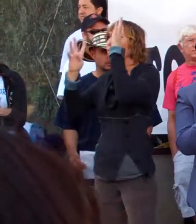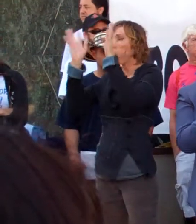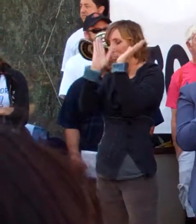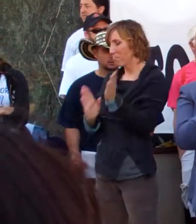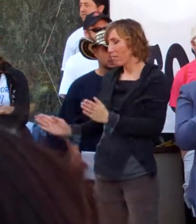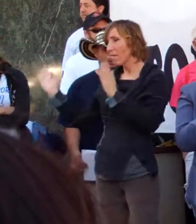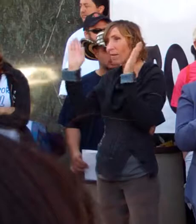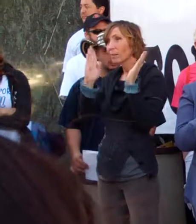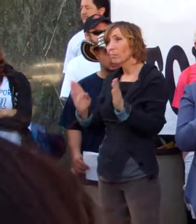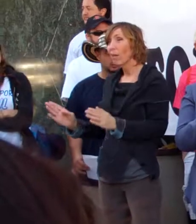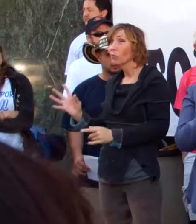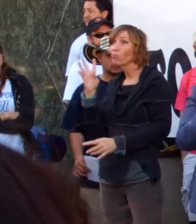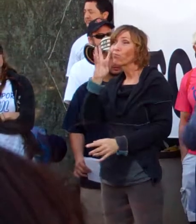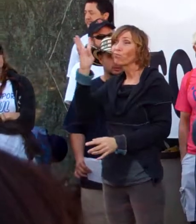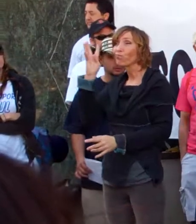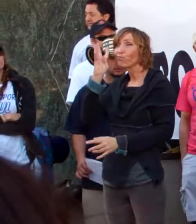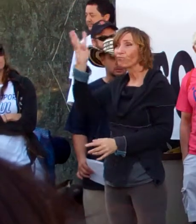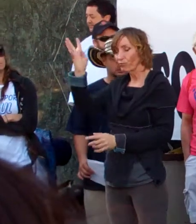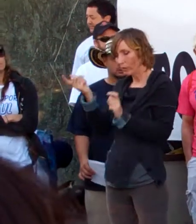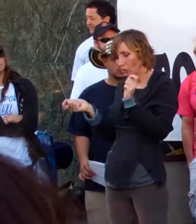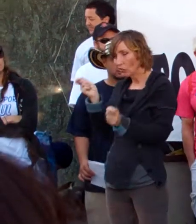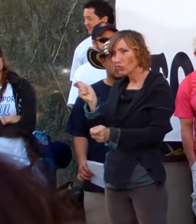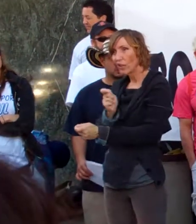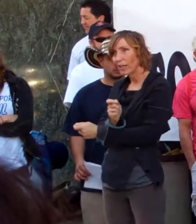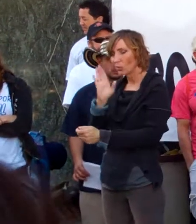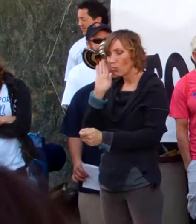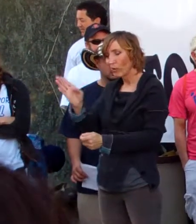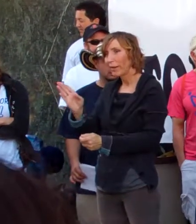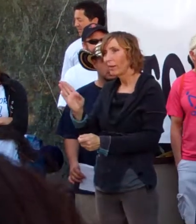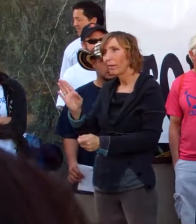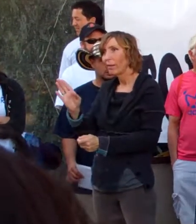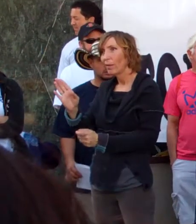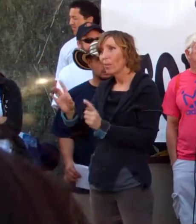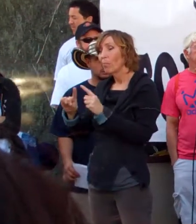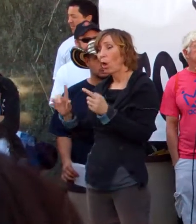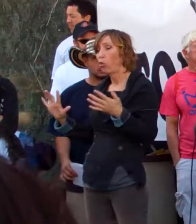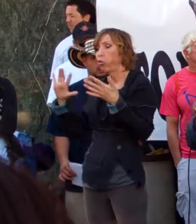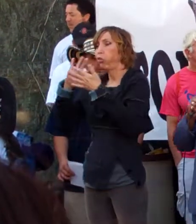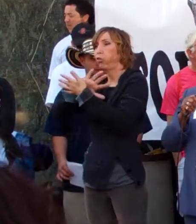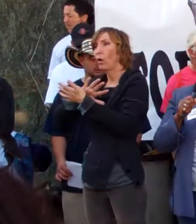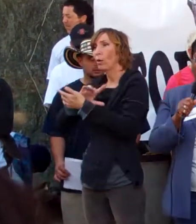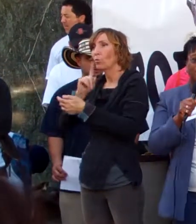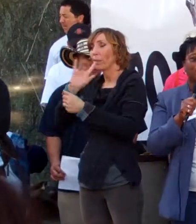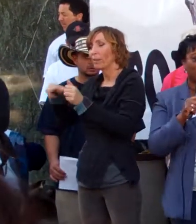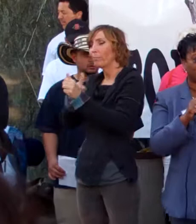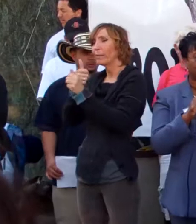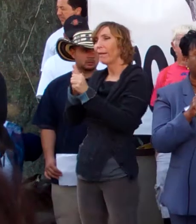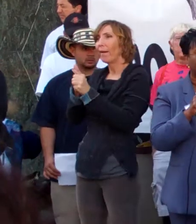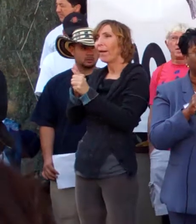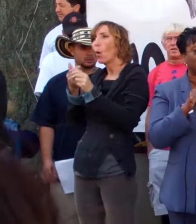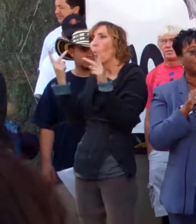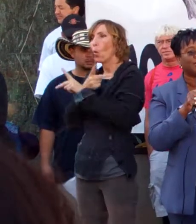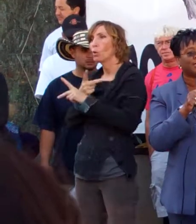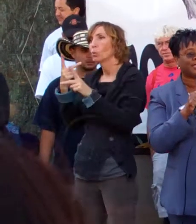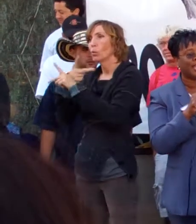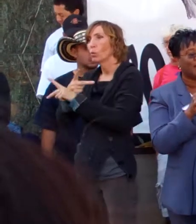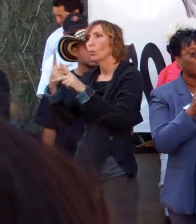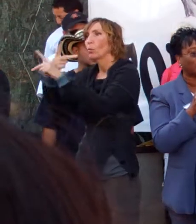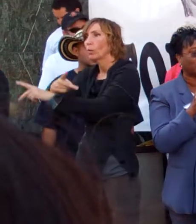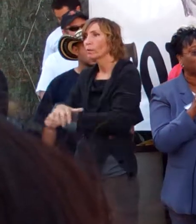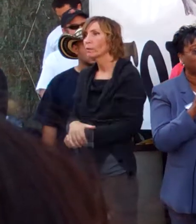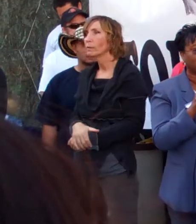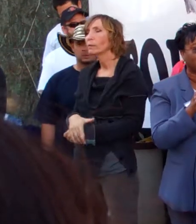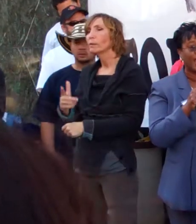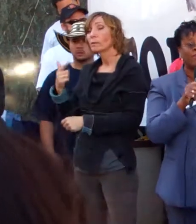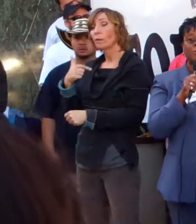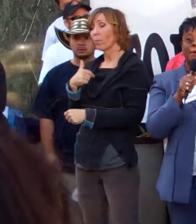schemes that pretend to change or correct the problem when in fact they're making the problem worse. So let me just stand